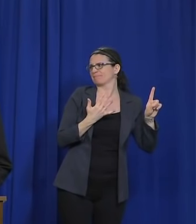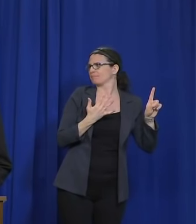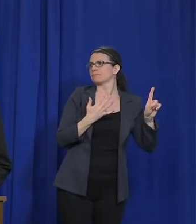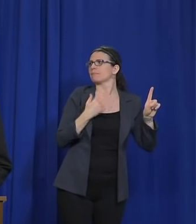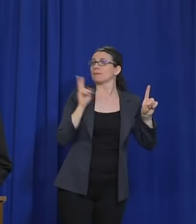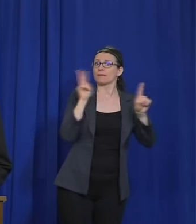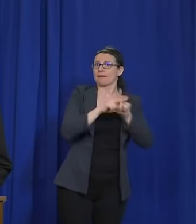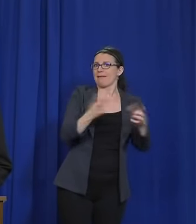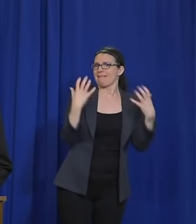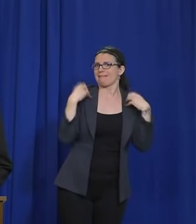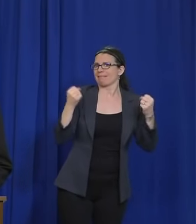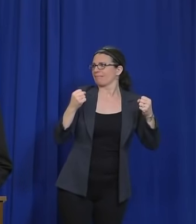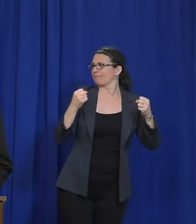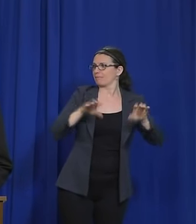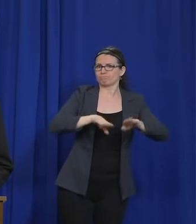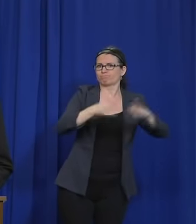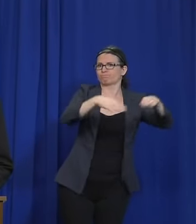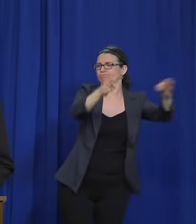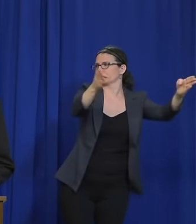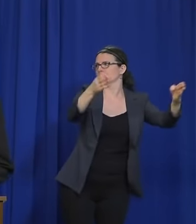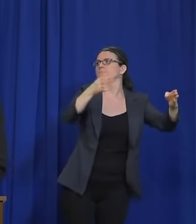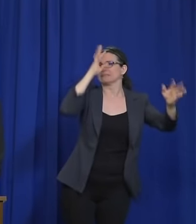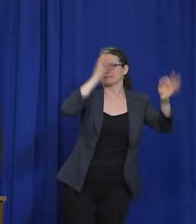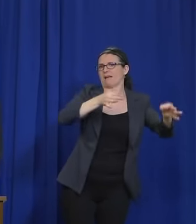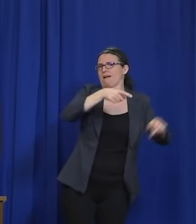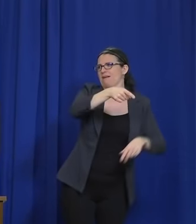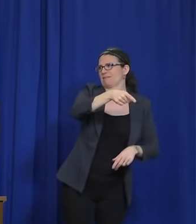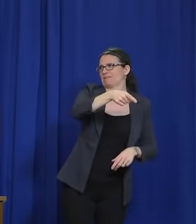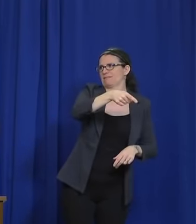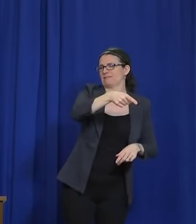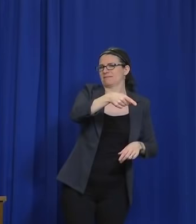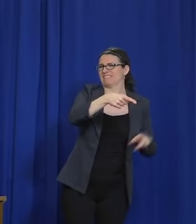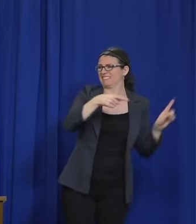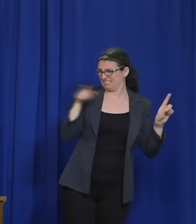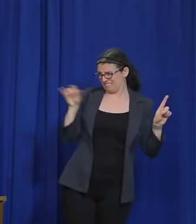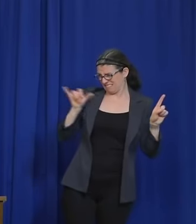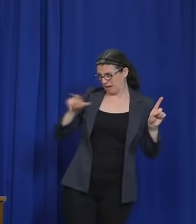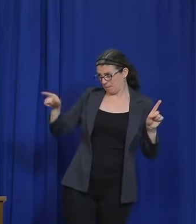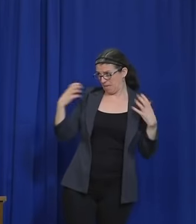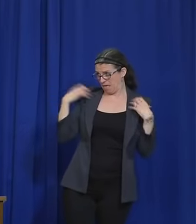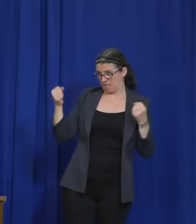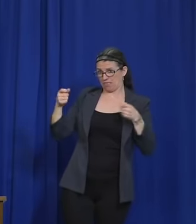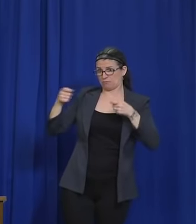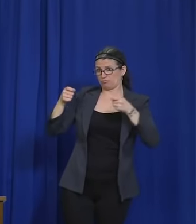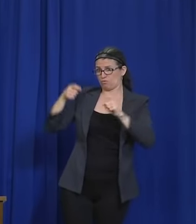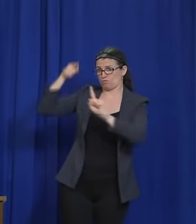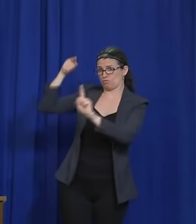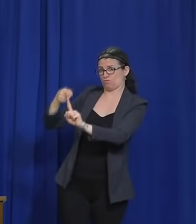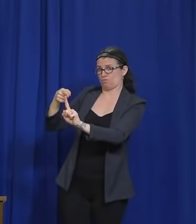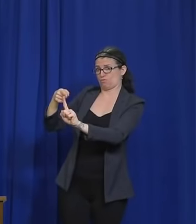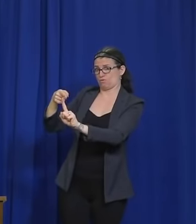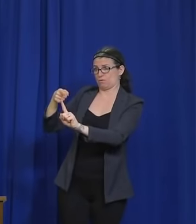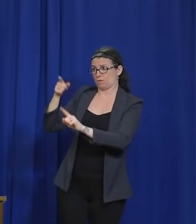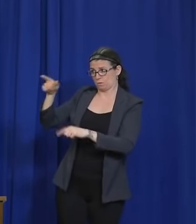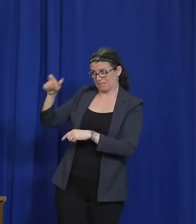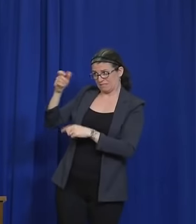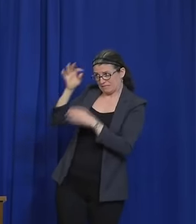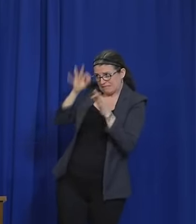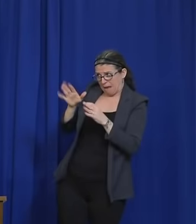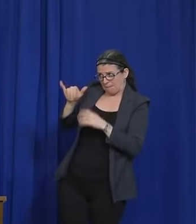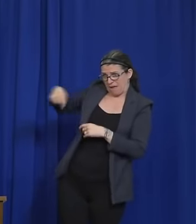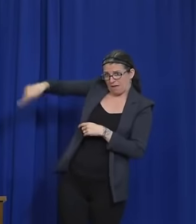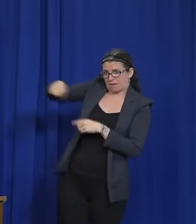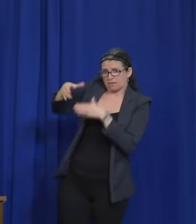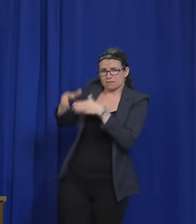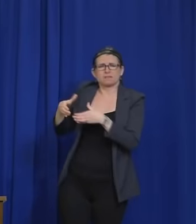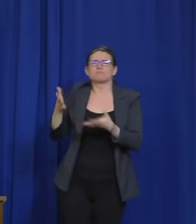you conversing with him or any other governors in the region as you contemplate a reopening? Yeah, the question was, you understand that Governor Phil Scott